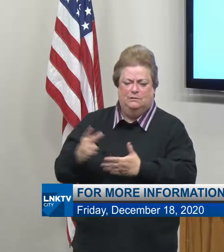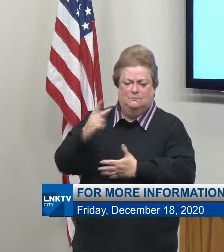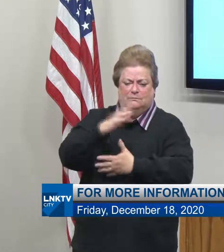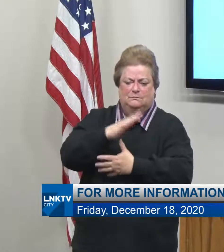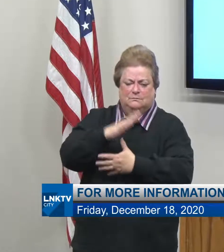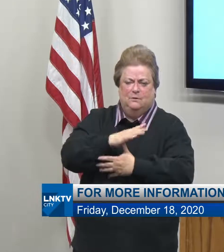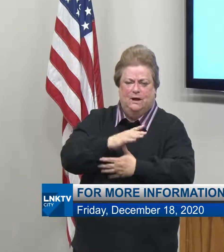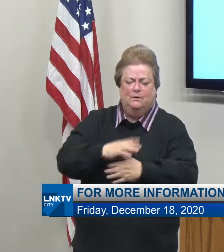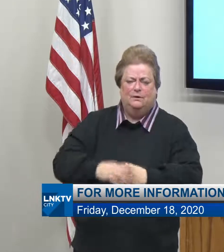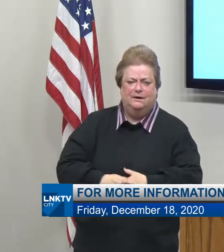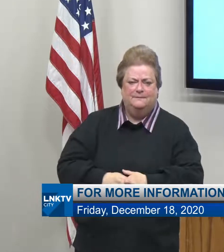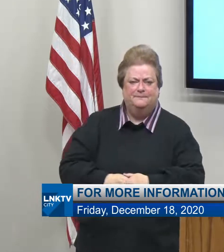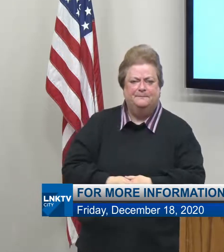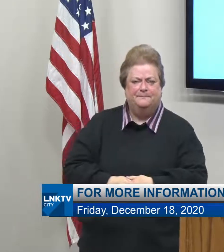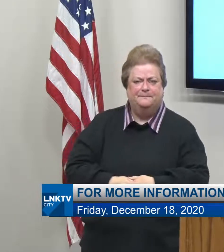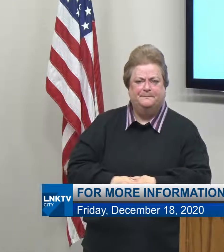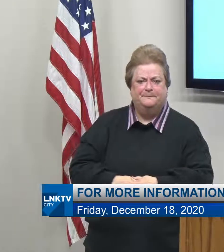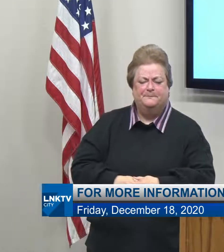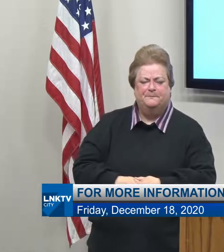Thank you.